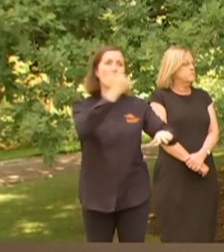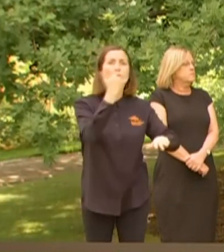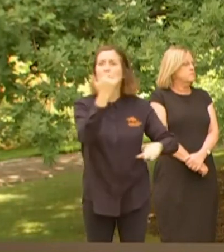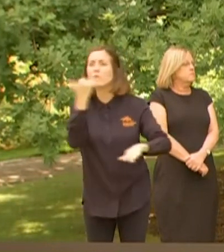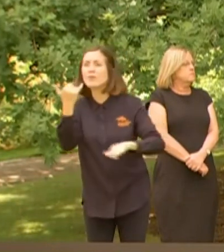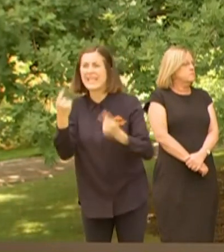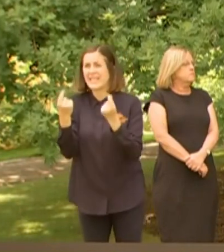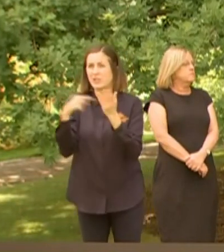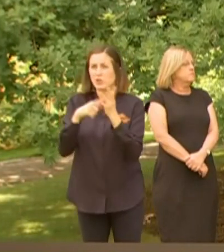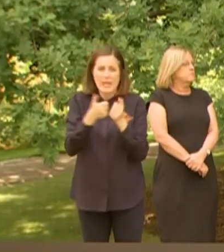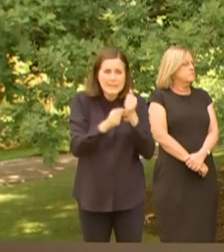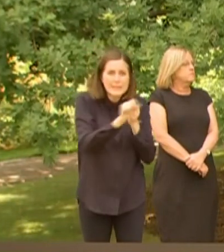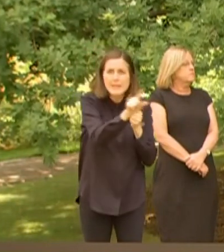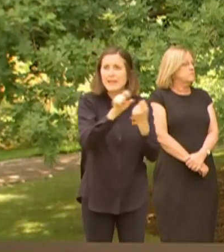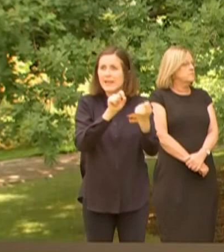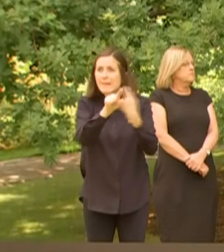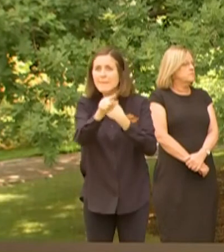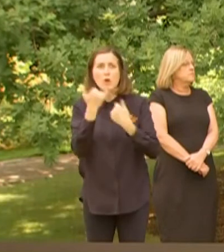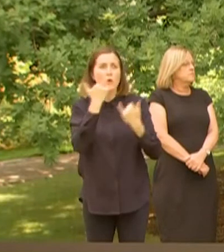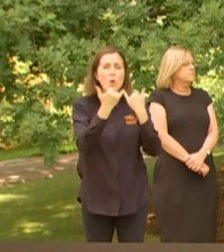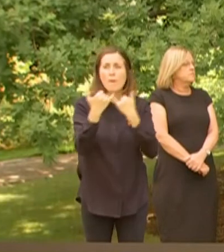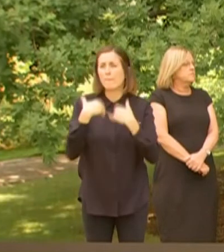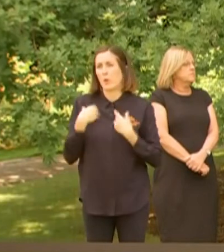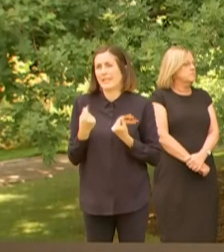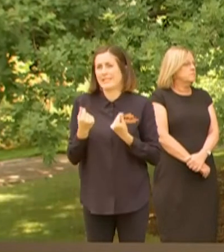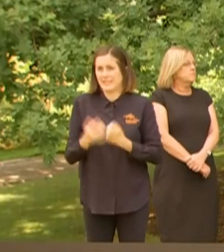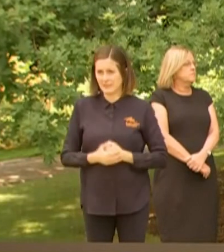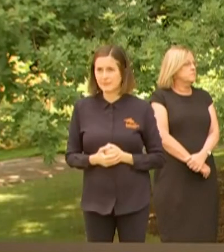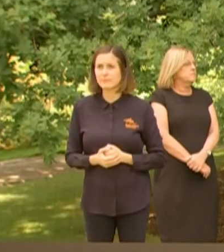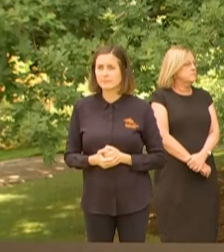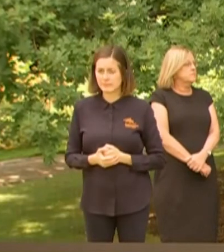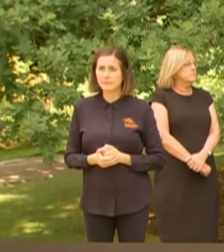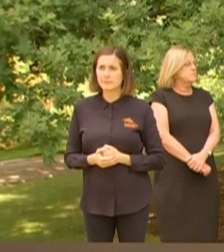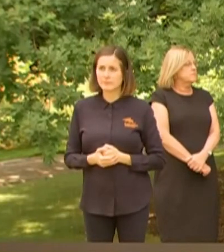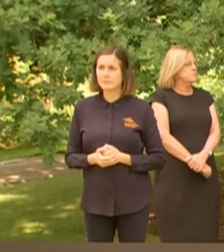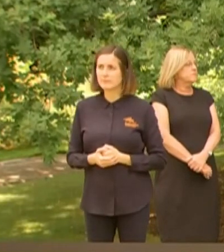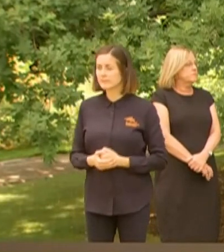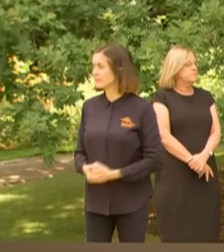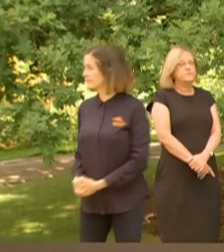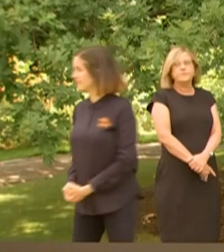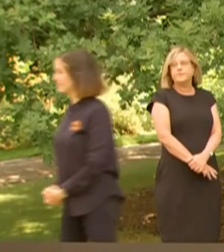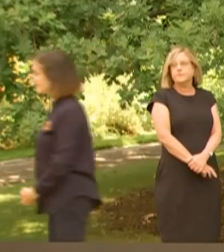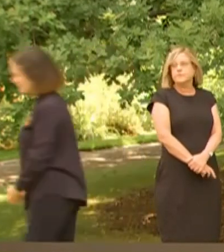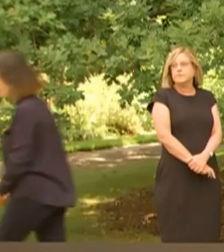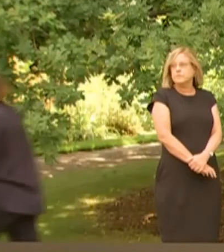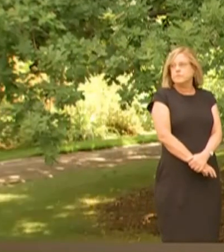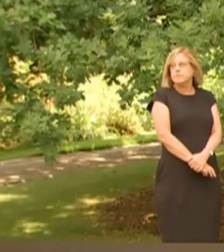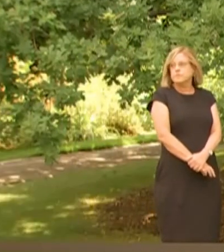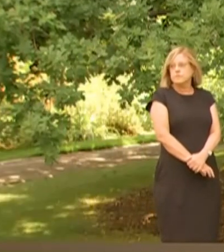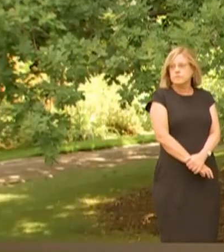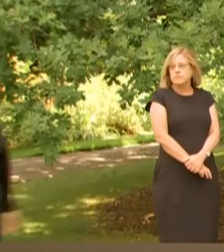some of the guesswork out of things, and it just means we can have a much more rapid response. On informants,